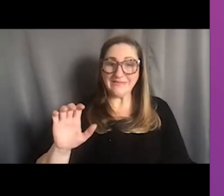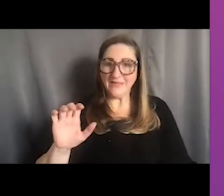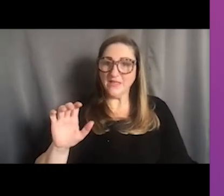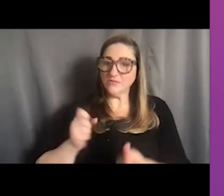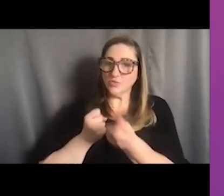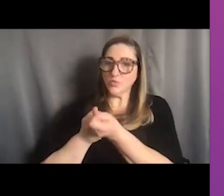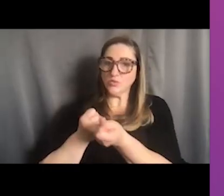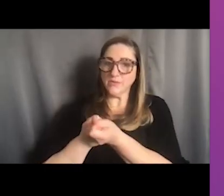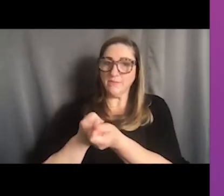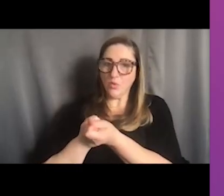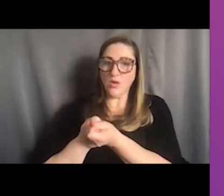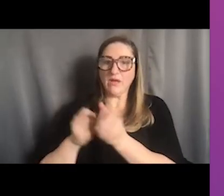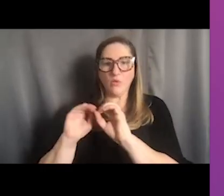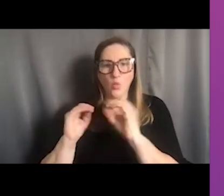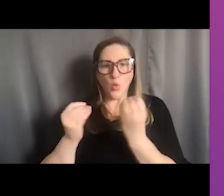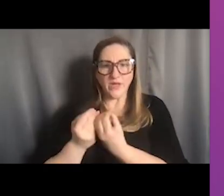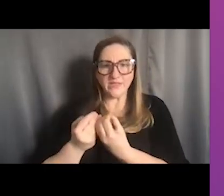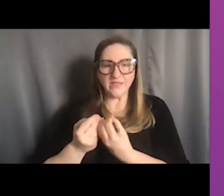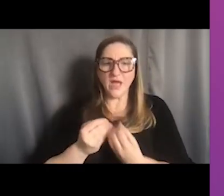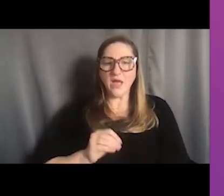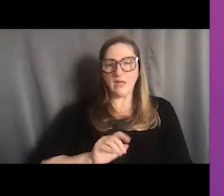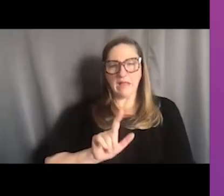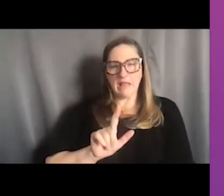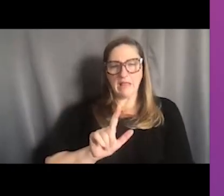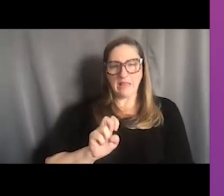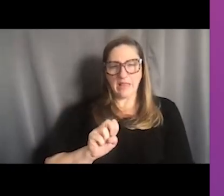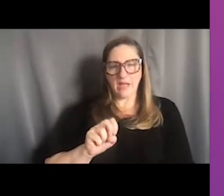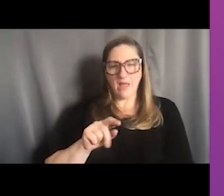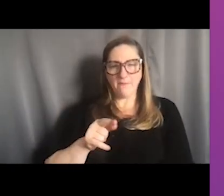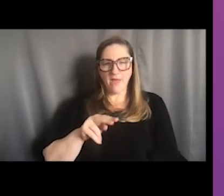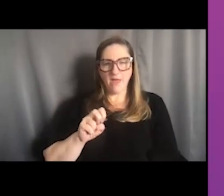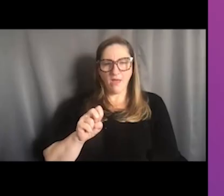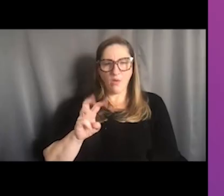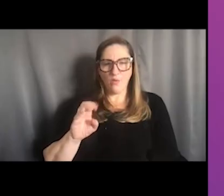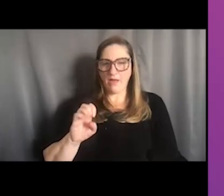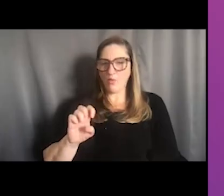organization. And we'll put the link to that in the chat so you all can go check them out.